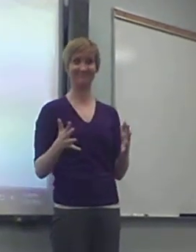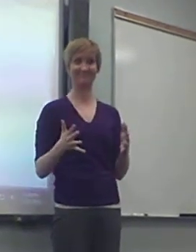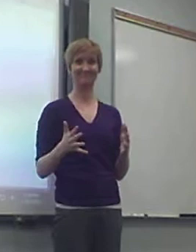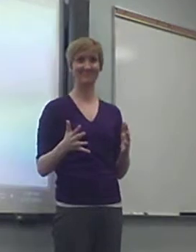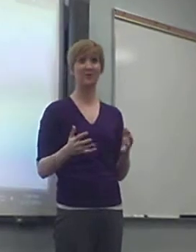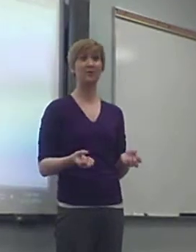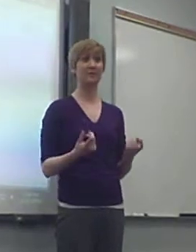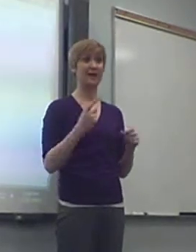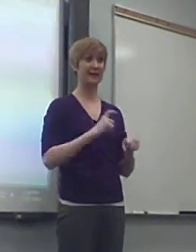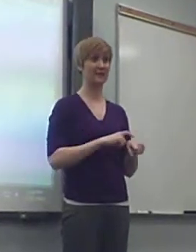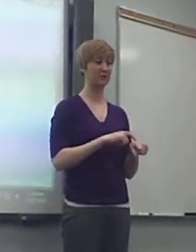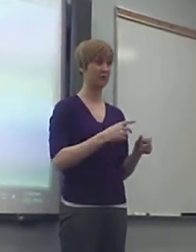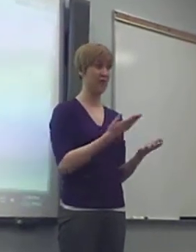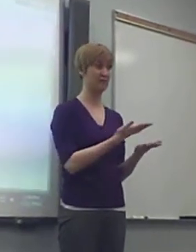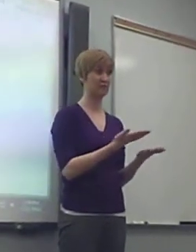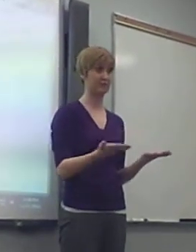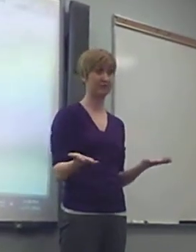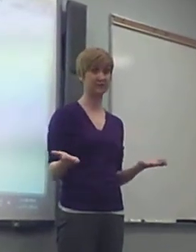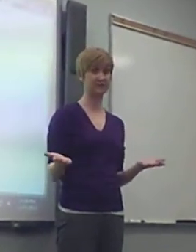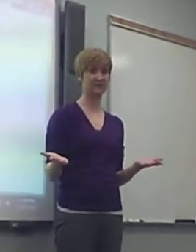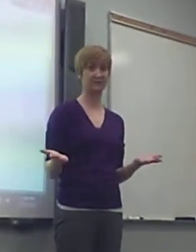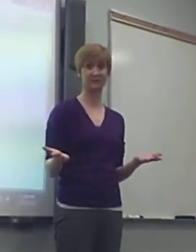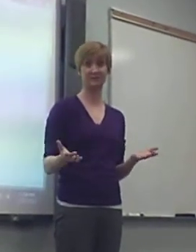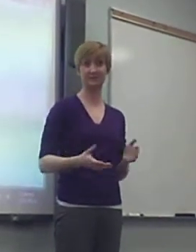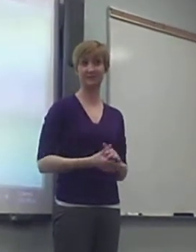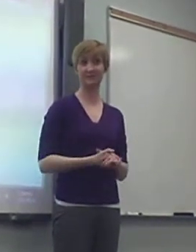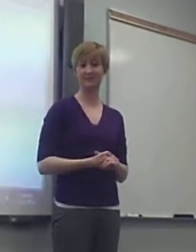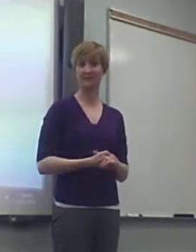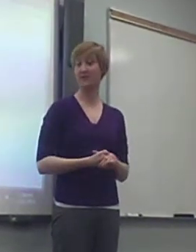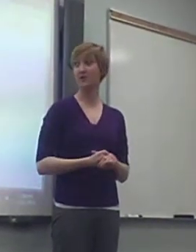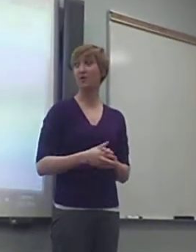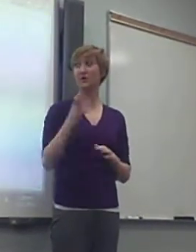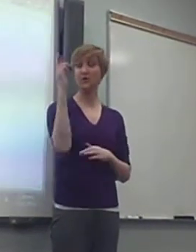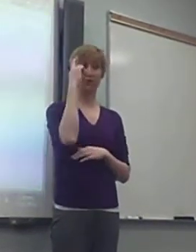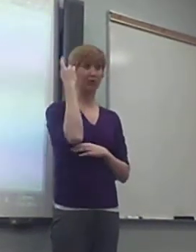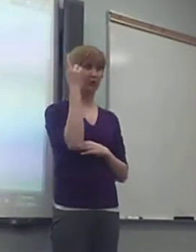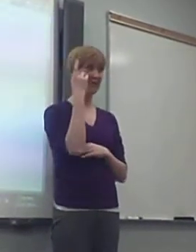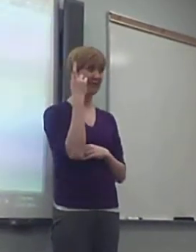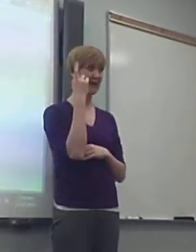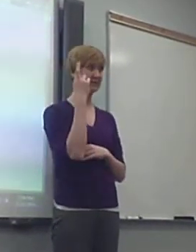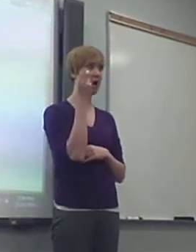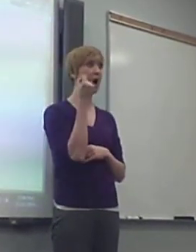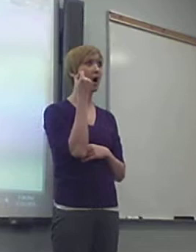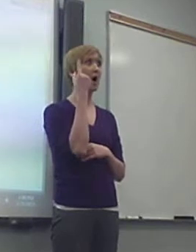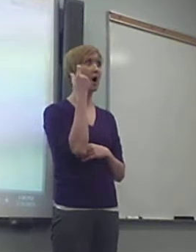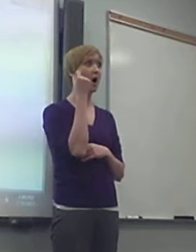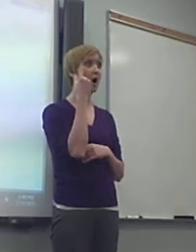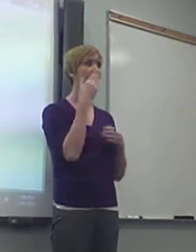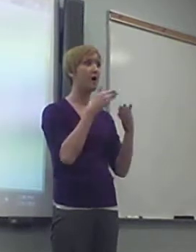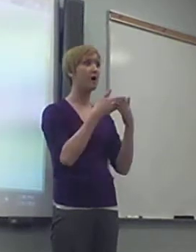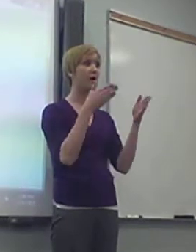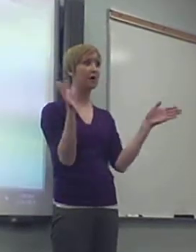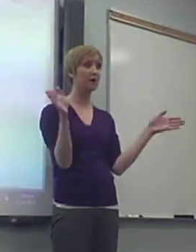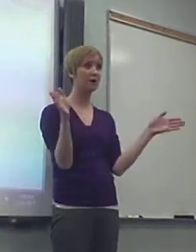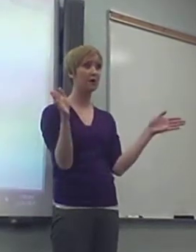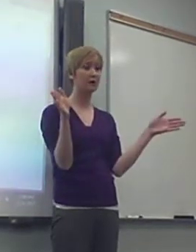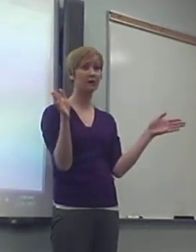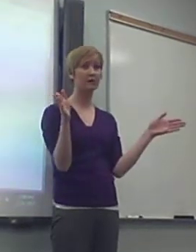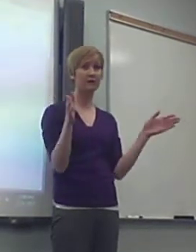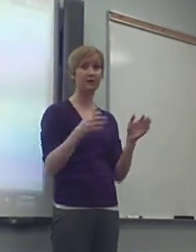fingertips. You realize your whole world just opens up on various concepts to interpret, because at the end of the day,